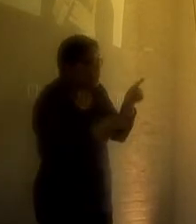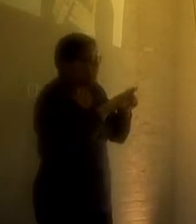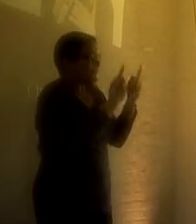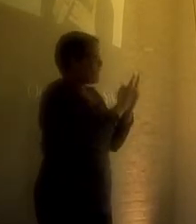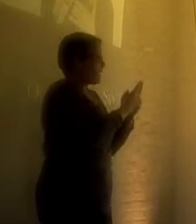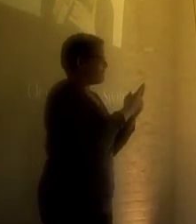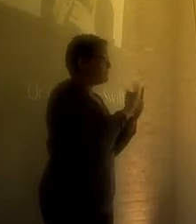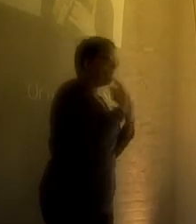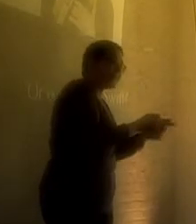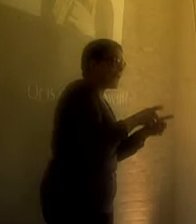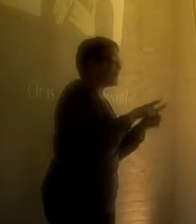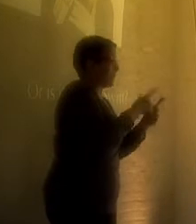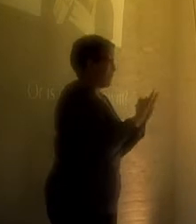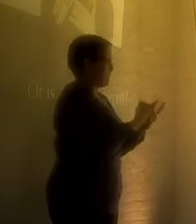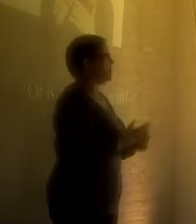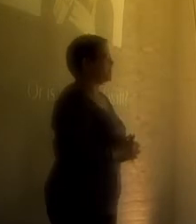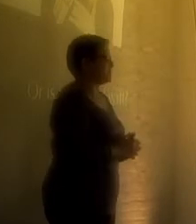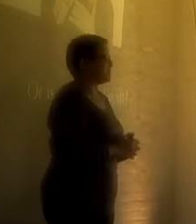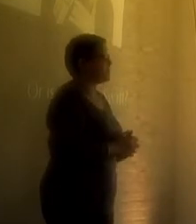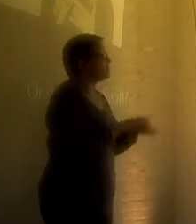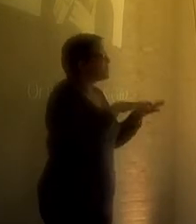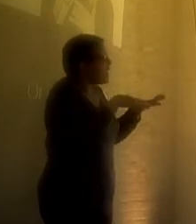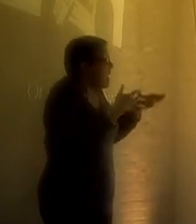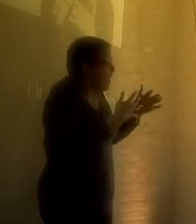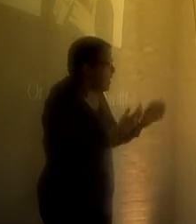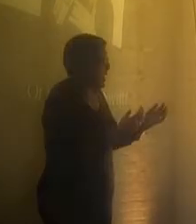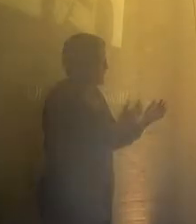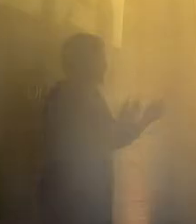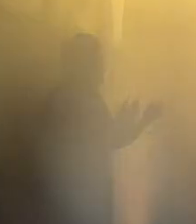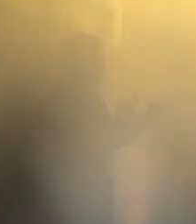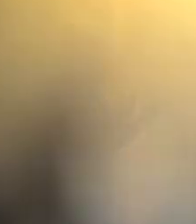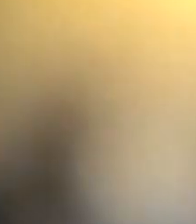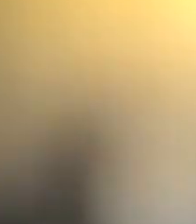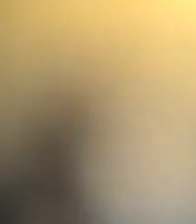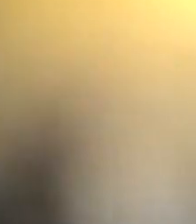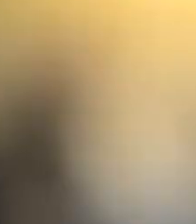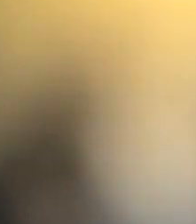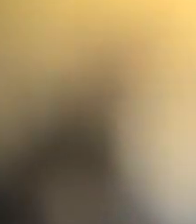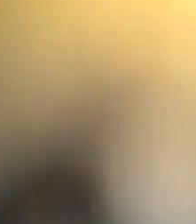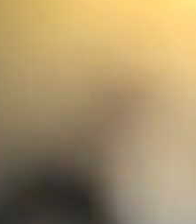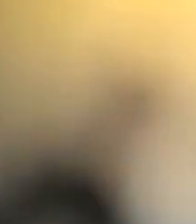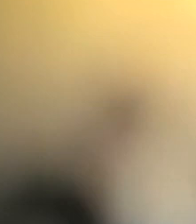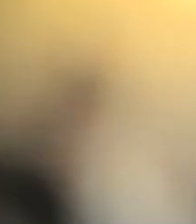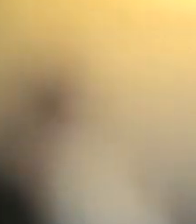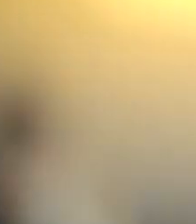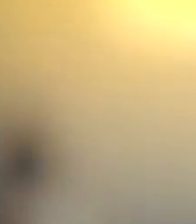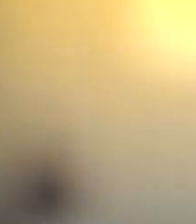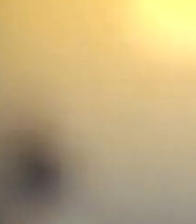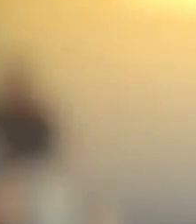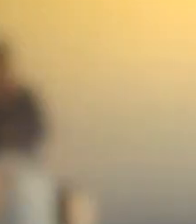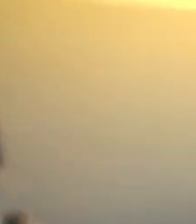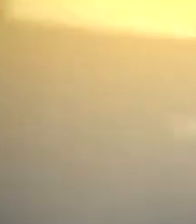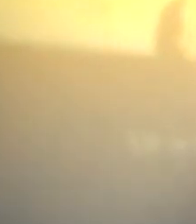thing, unless there's something that you're trying to protect in how you educate and control people, which, of course,